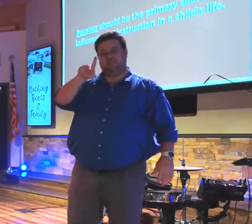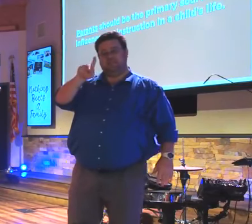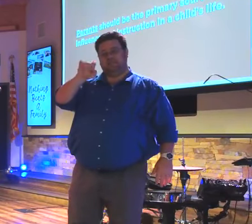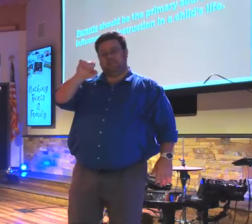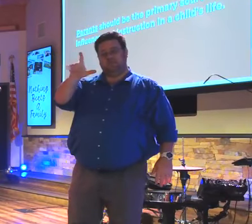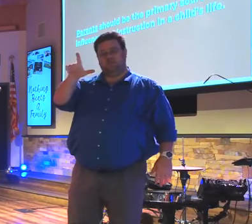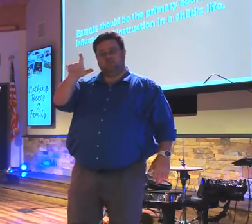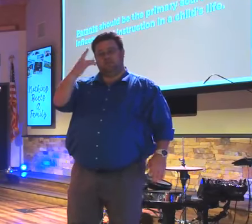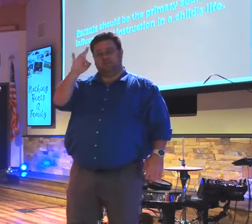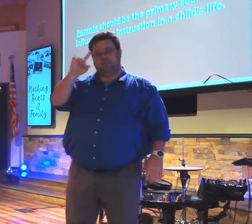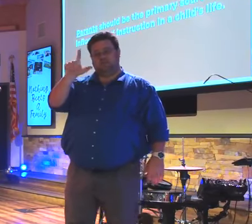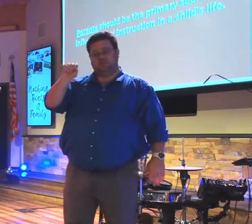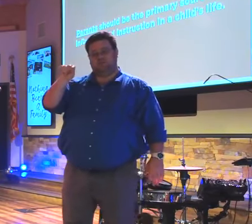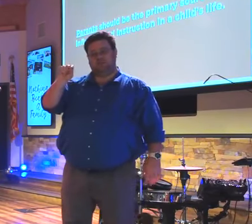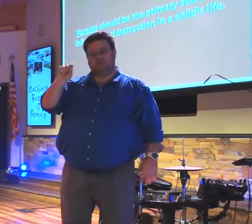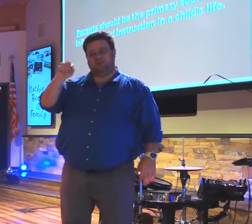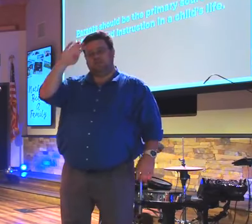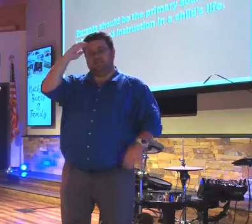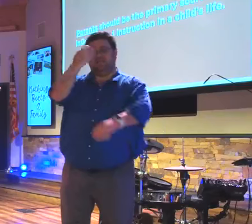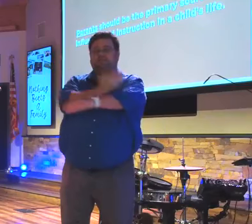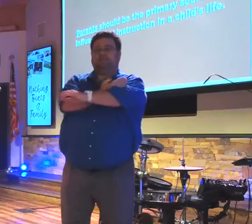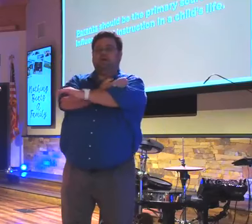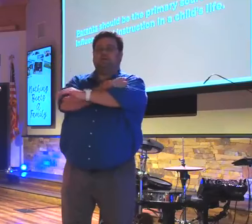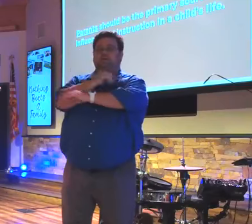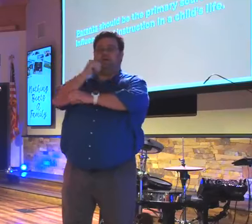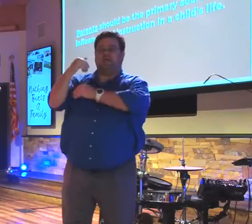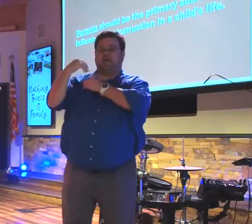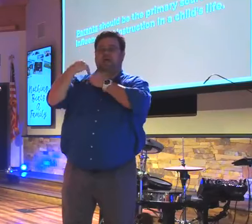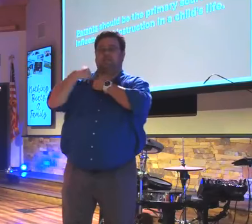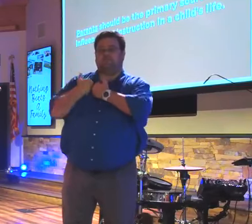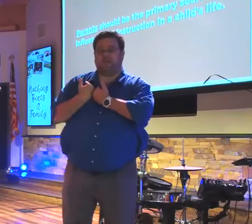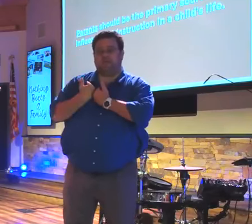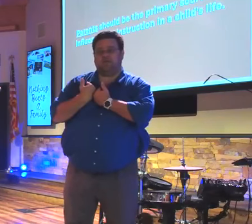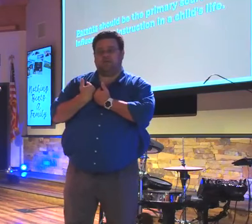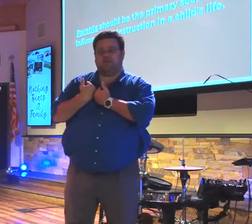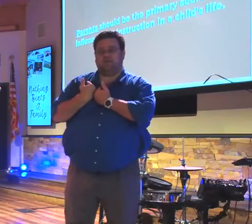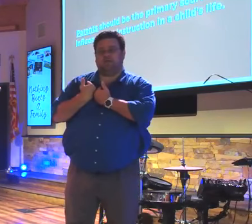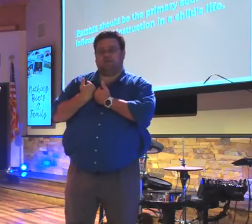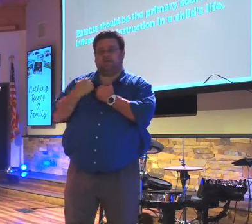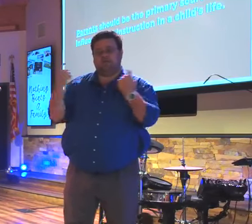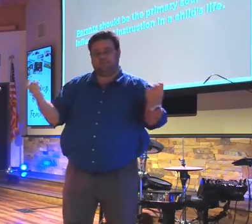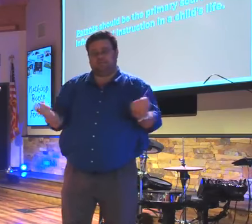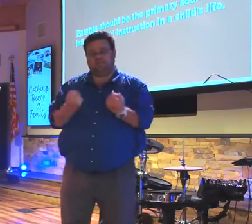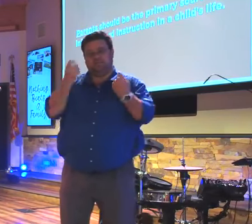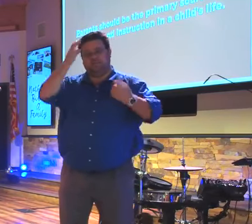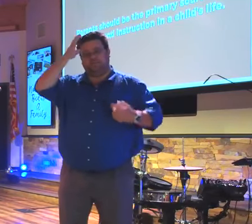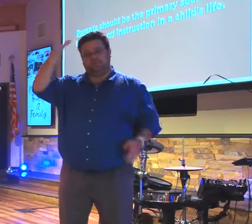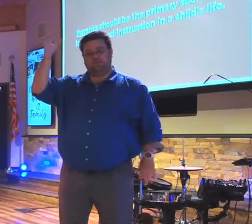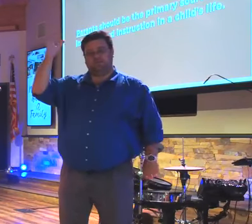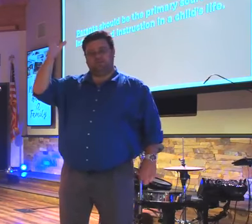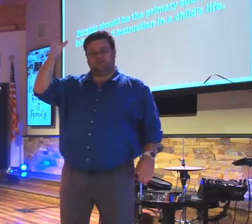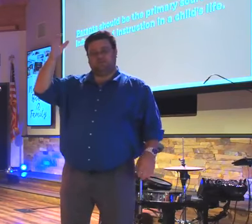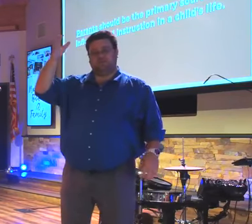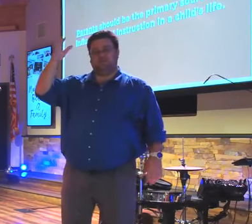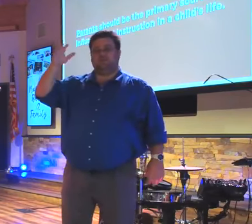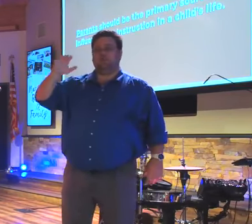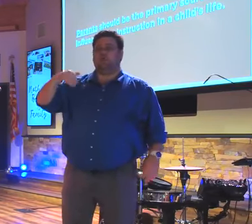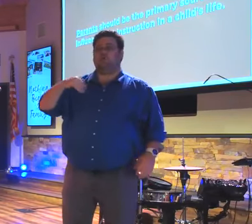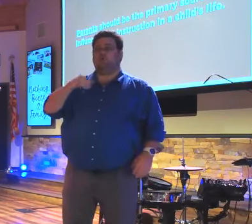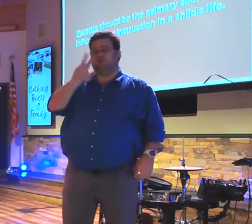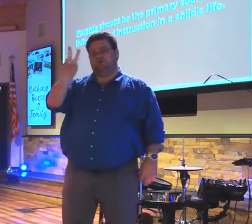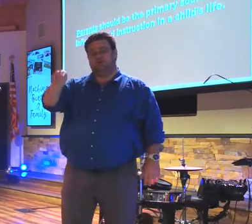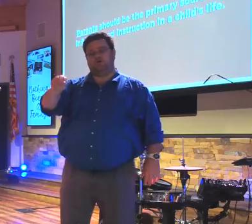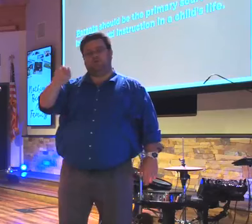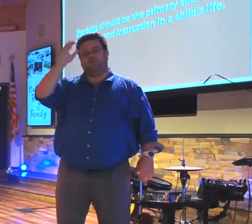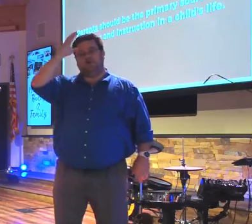listen to this. The son shall not bear the punishment of the iniquity of the father, nor shall the father